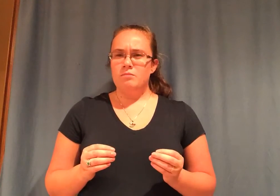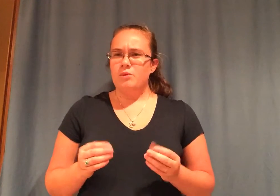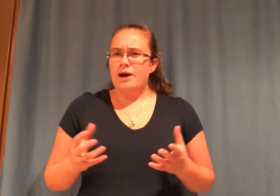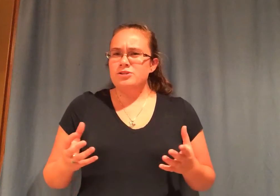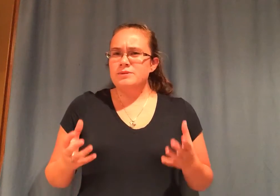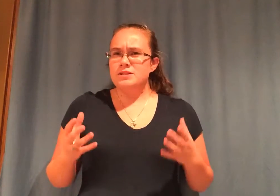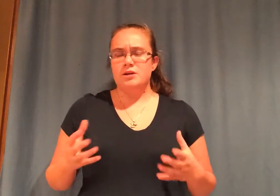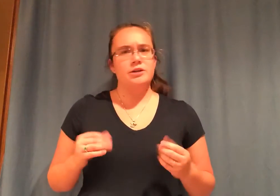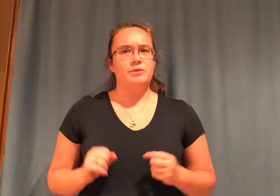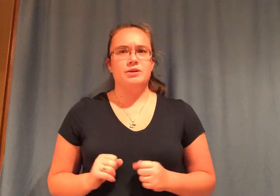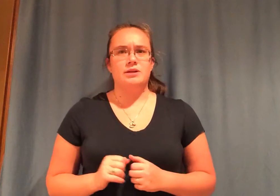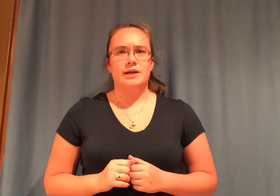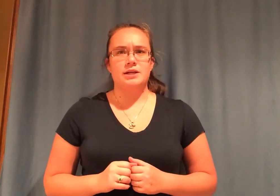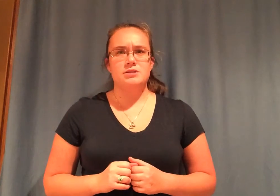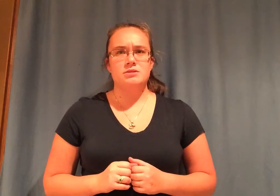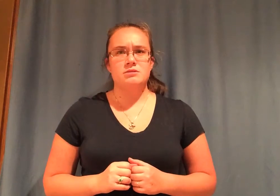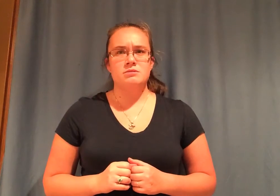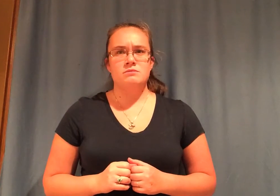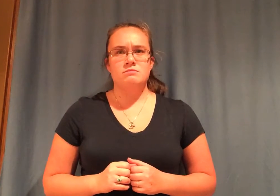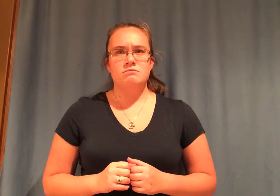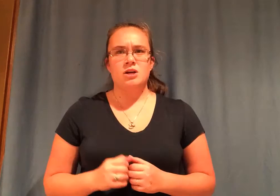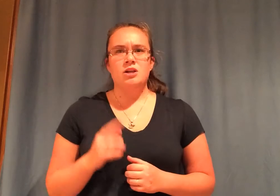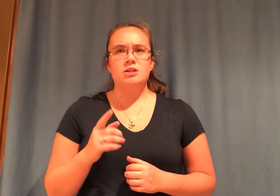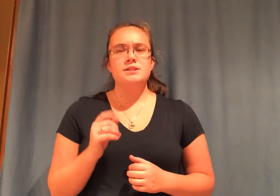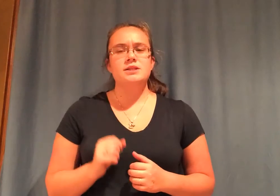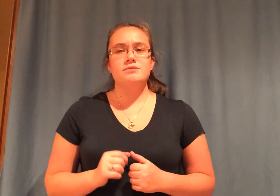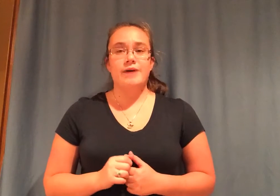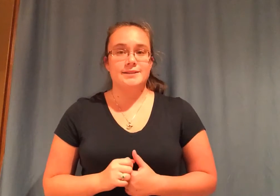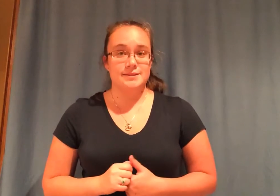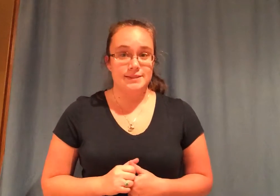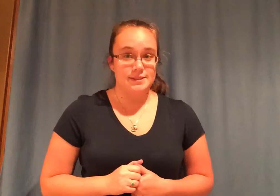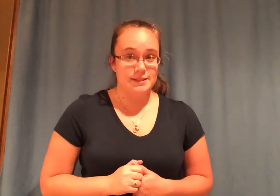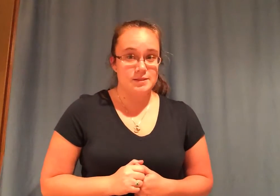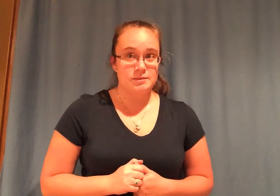But why should we start a community like this? Let's look at some facts and statistics.